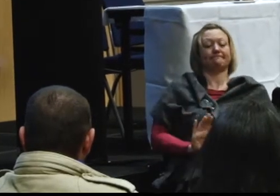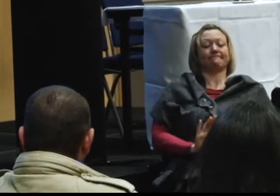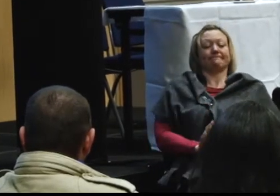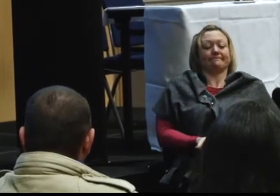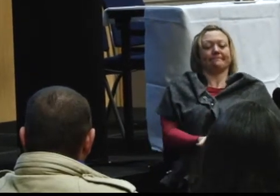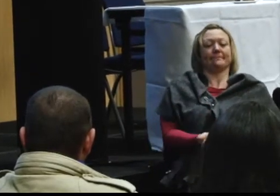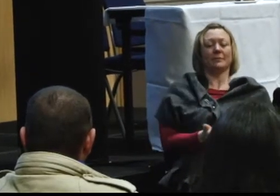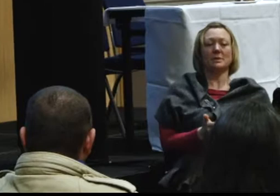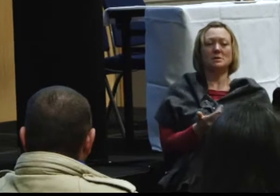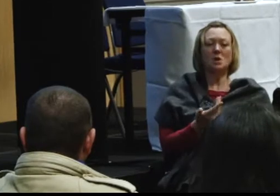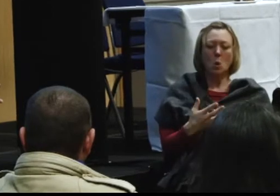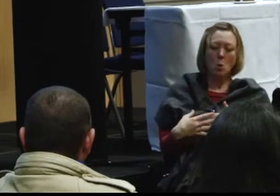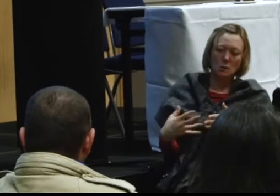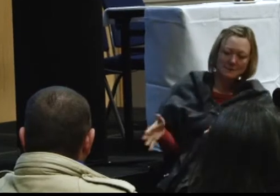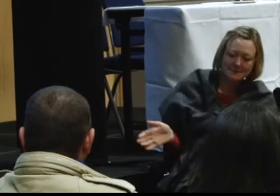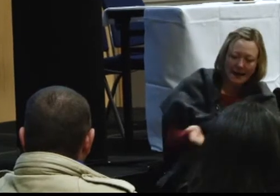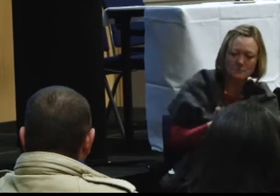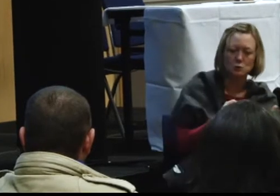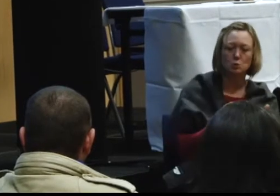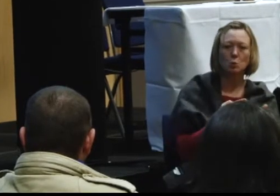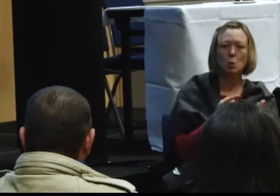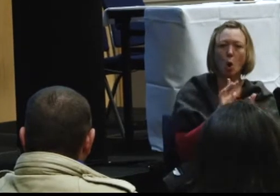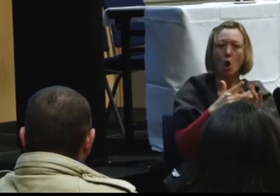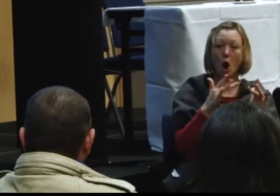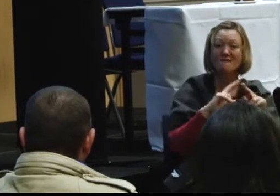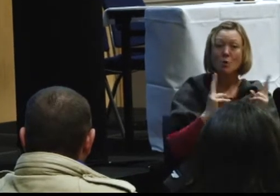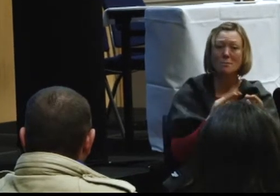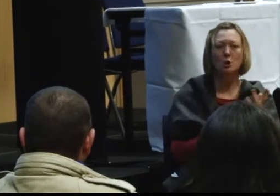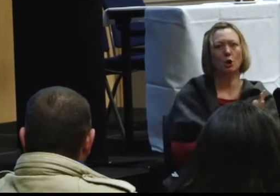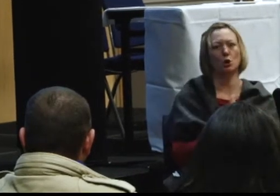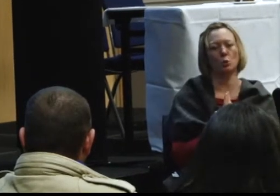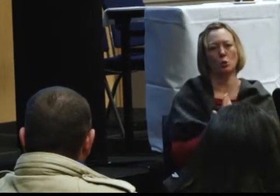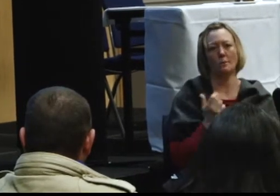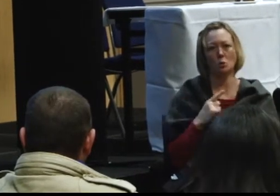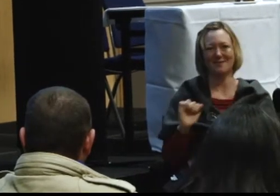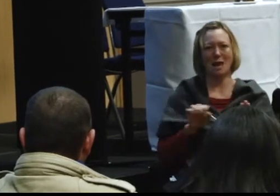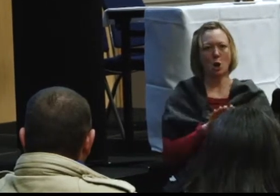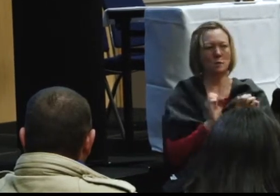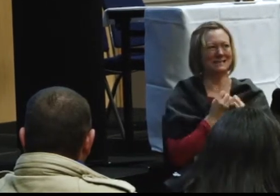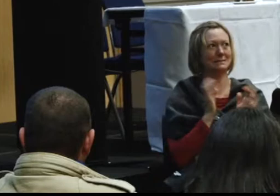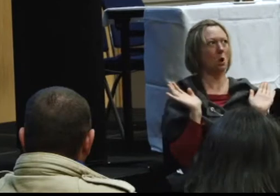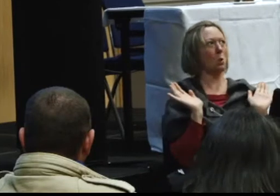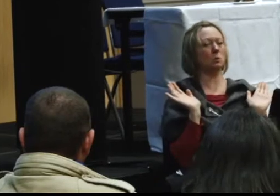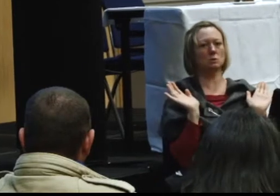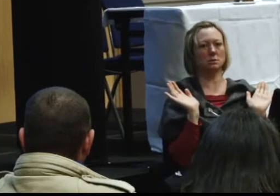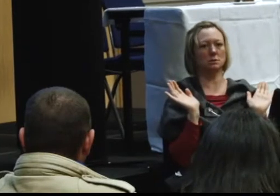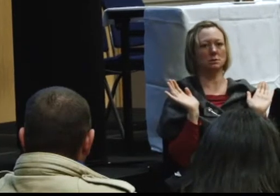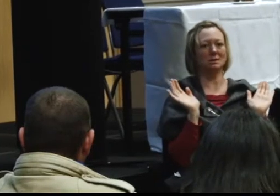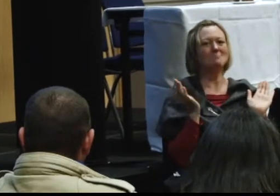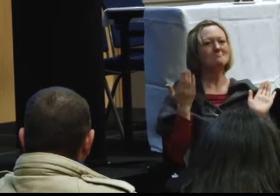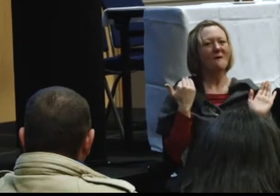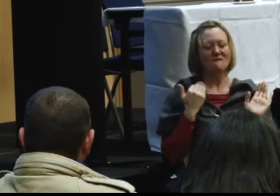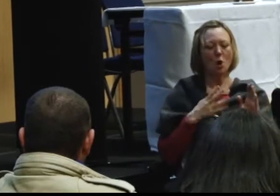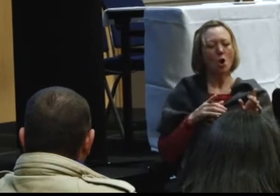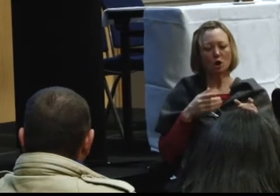forum, something new, because all of a sudden their learning was exposed and they were very used to just working quietly by